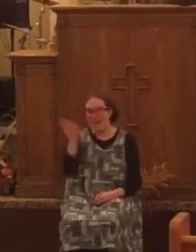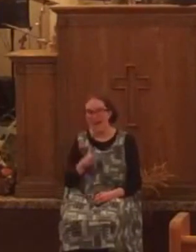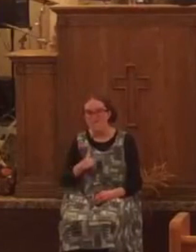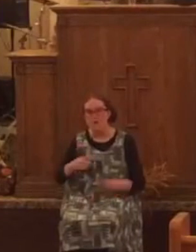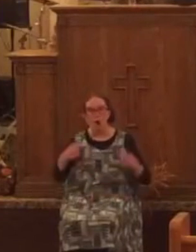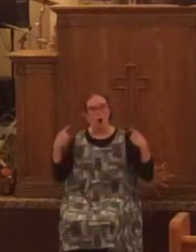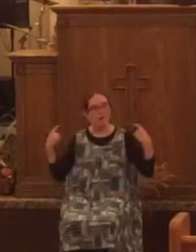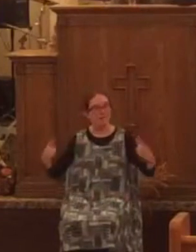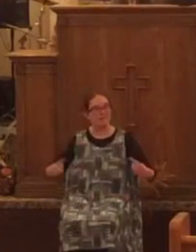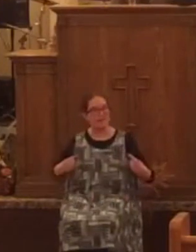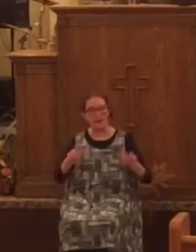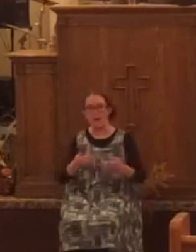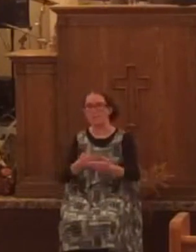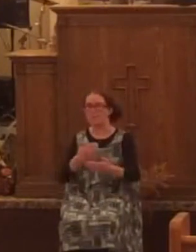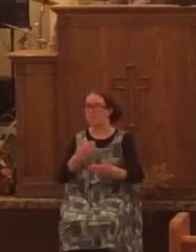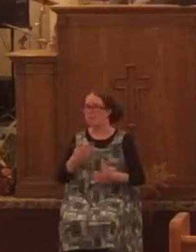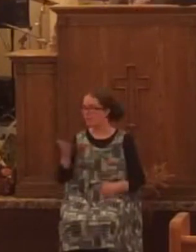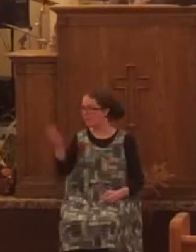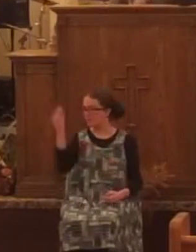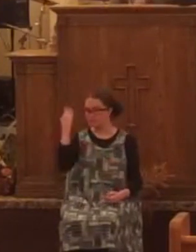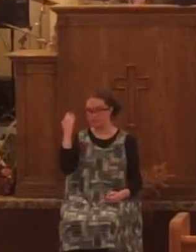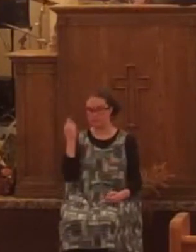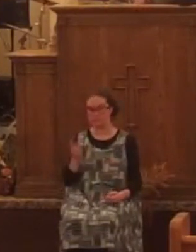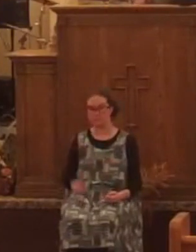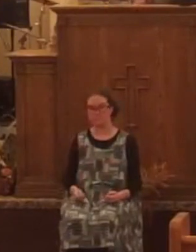never sinned before.